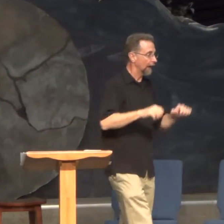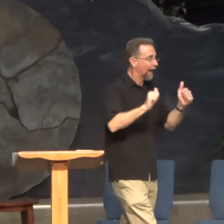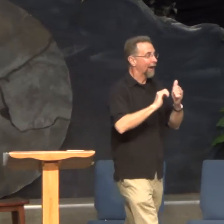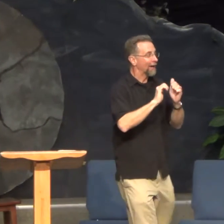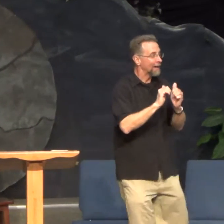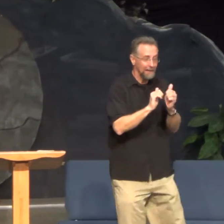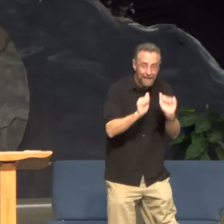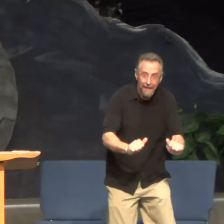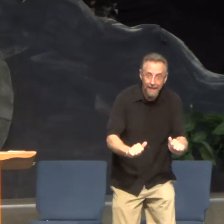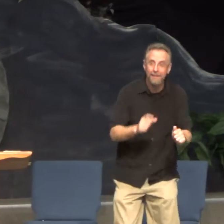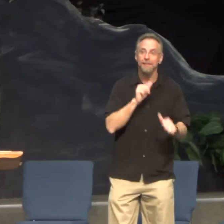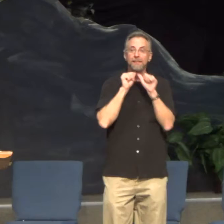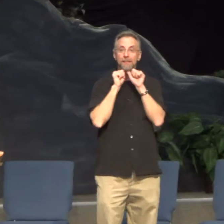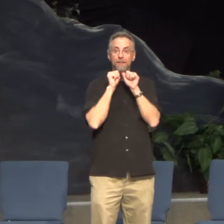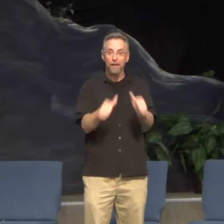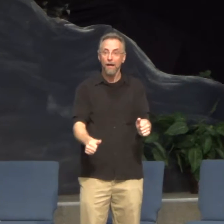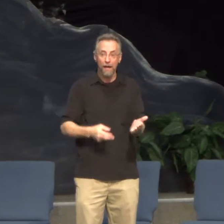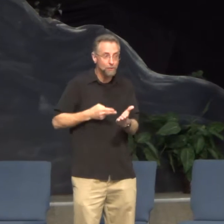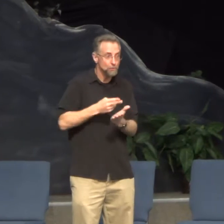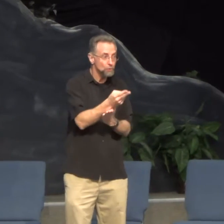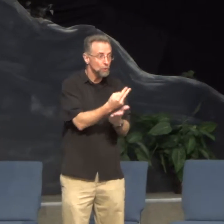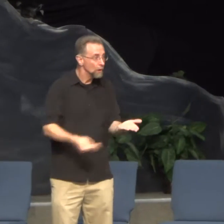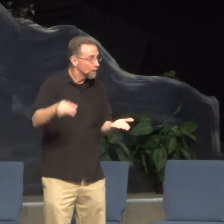we preach, and so you believe.